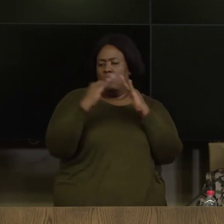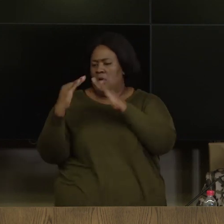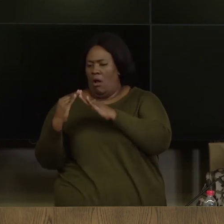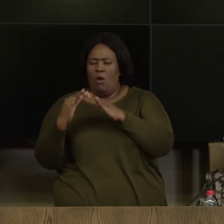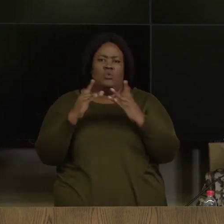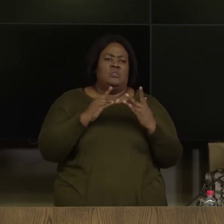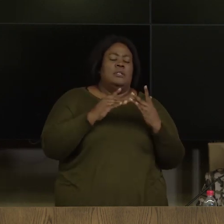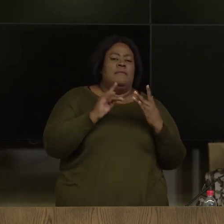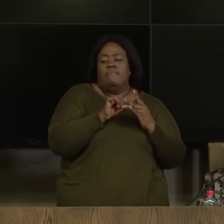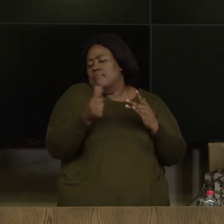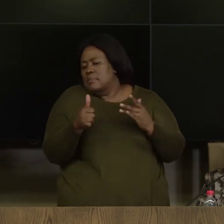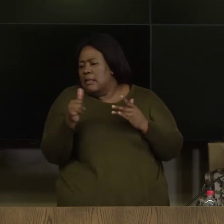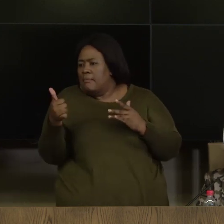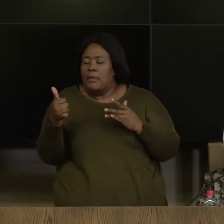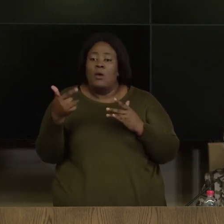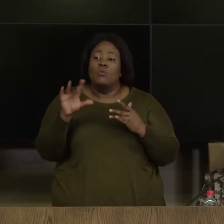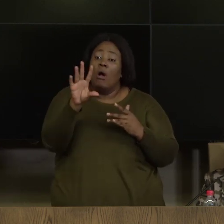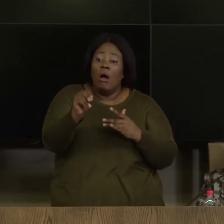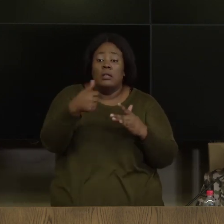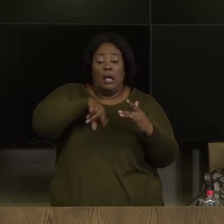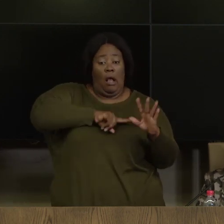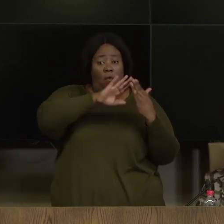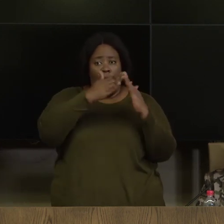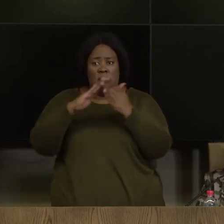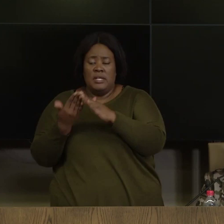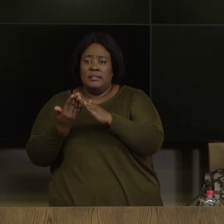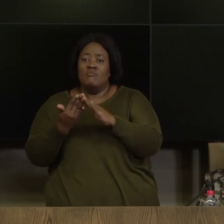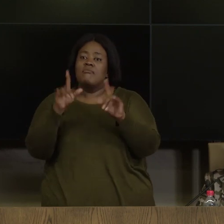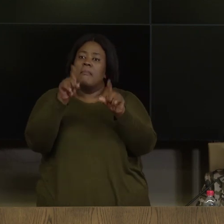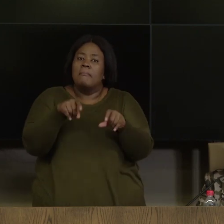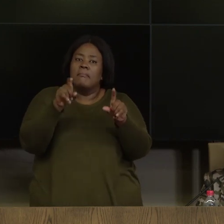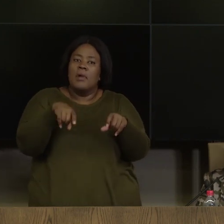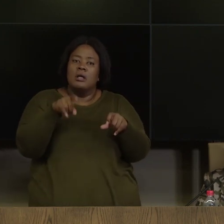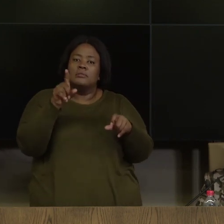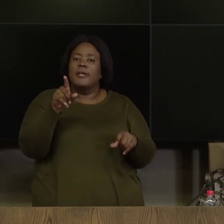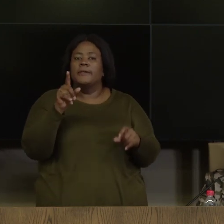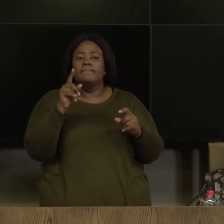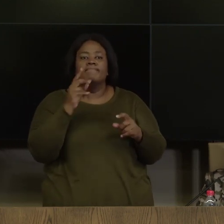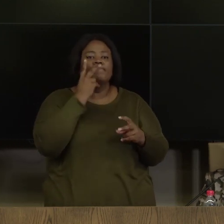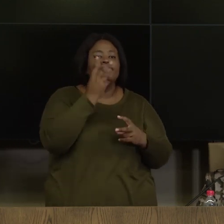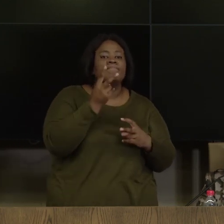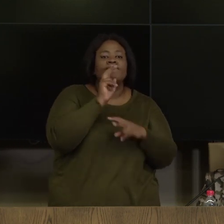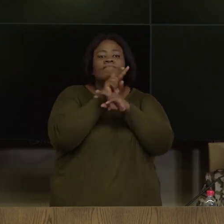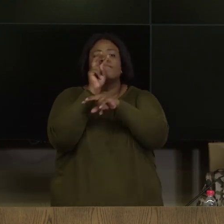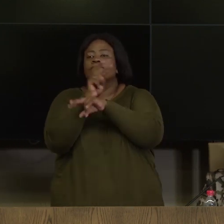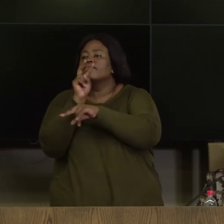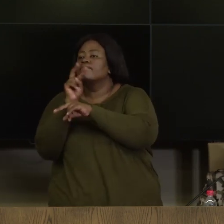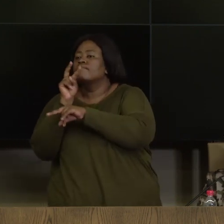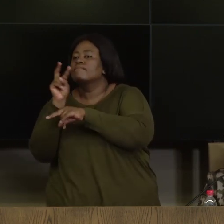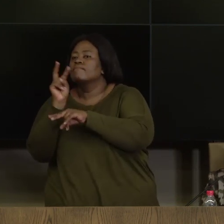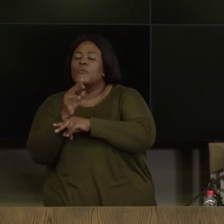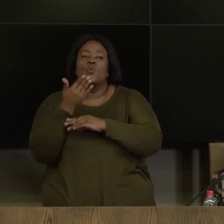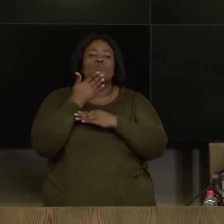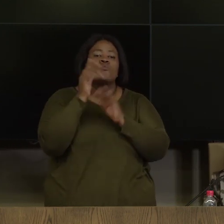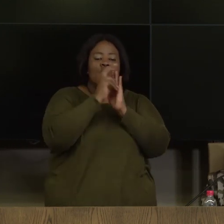re kopile gore our communities, ibe bona who become the ears and the eyes. Because again, problem